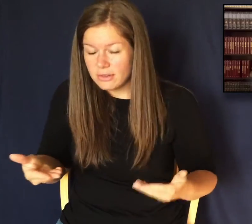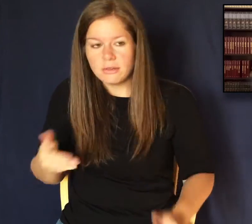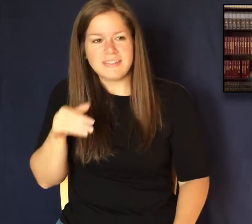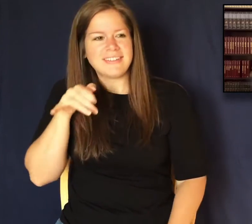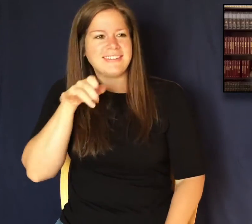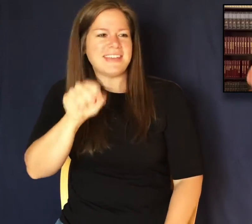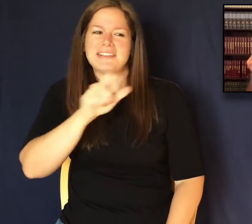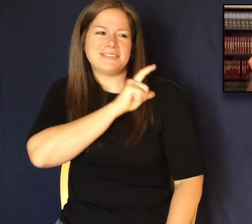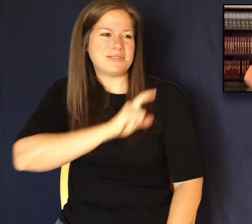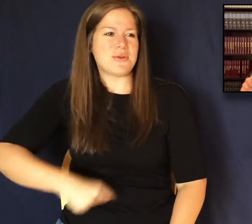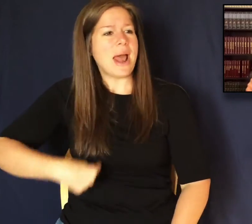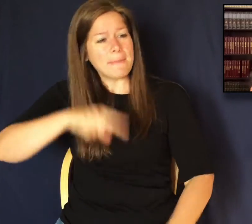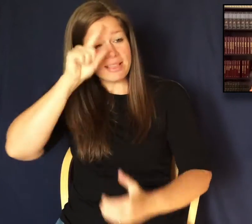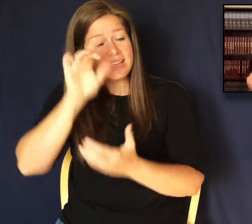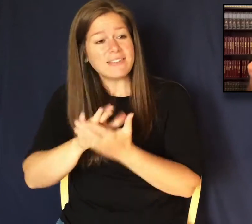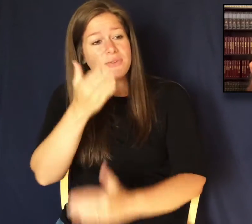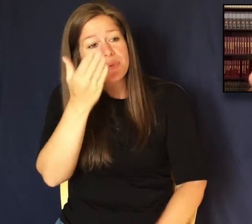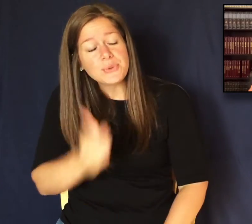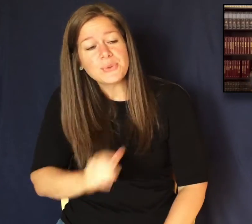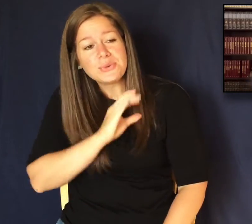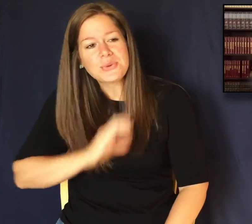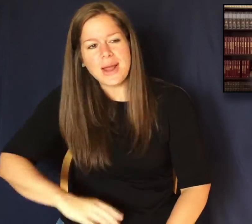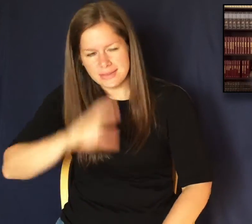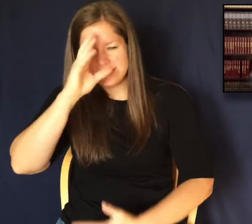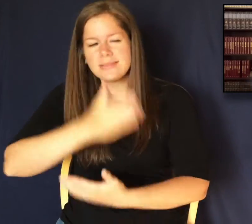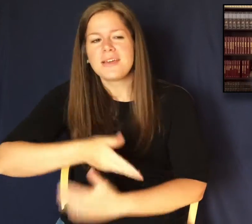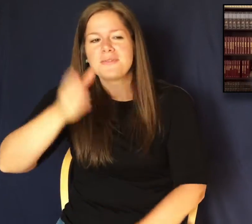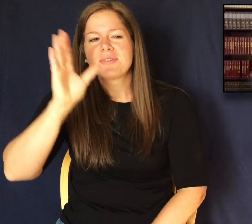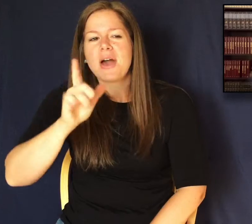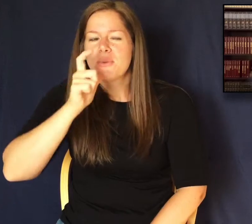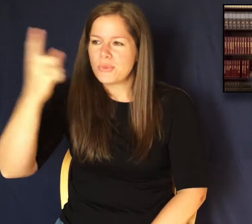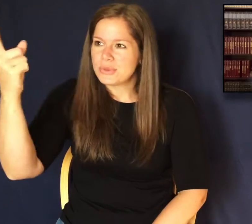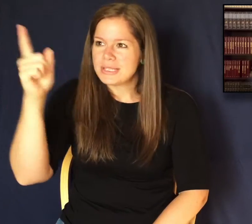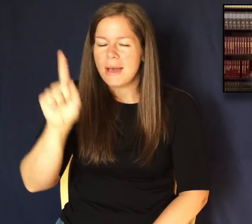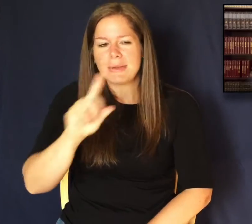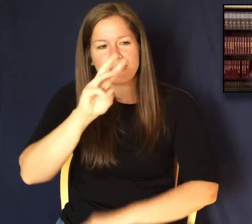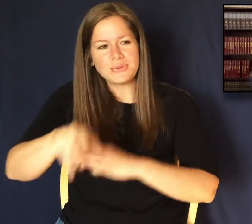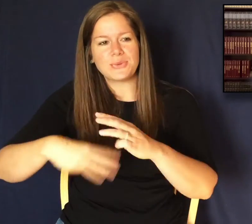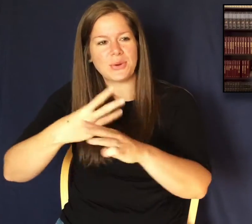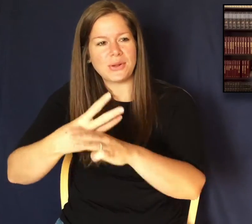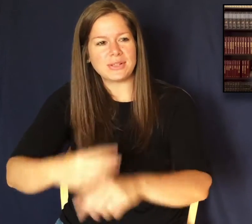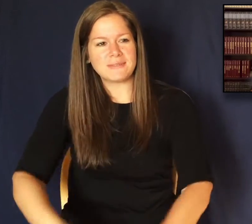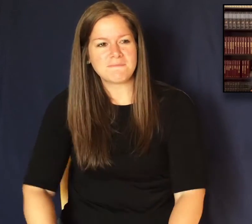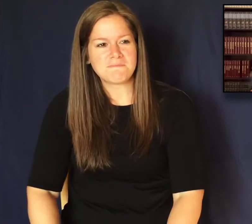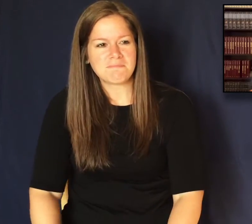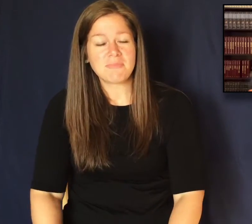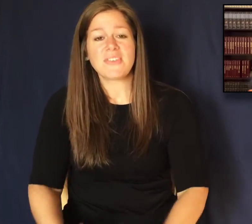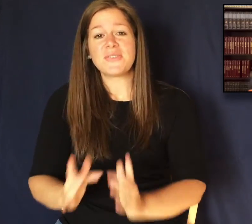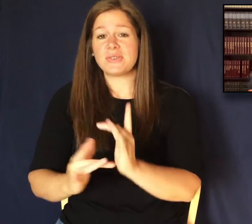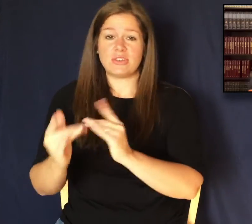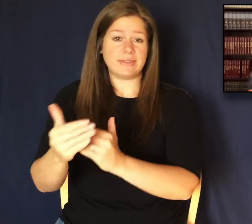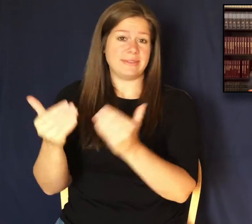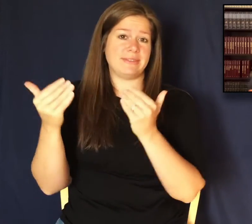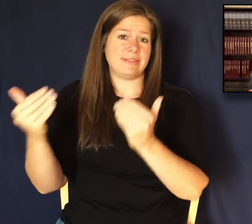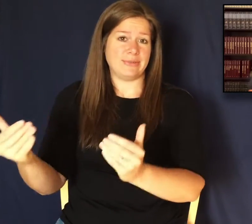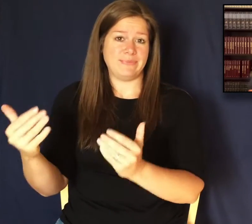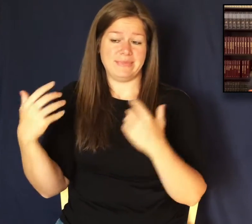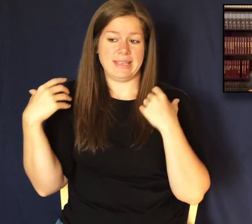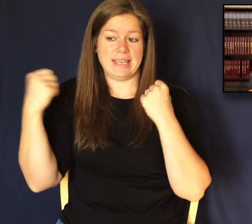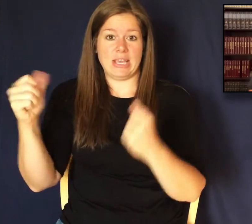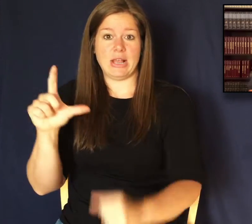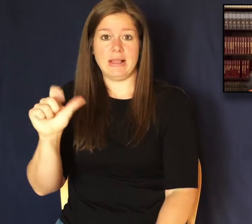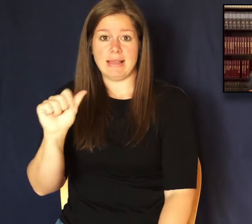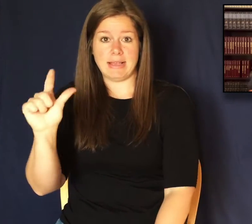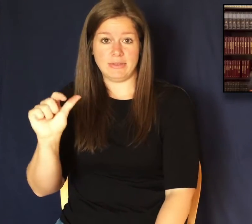Lord. I believe that you are the Christ, the Son of God, who is coming into the world." Now, he goes on to heal Lazarus,